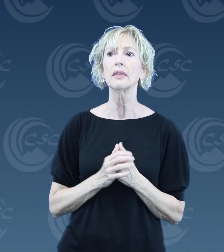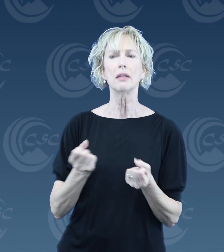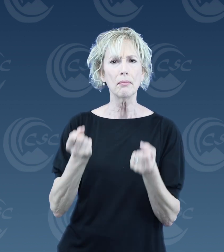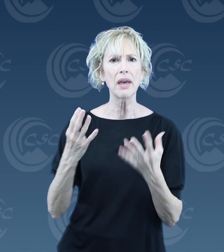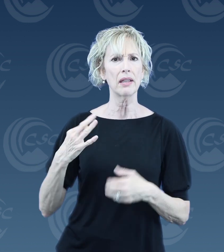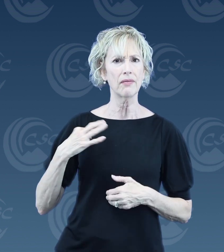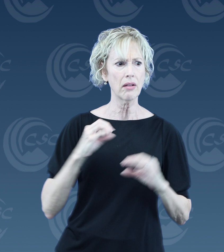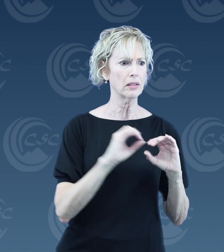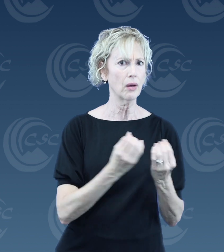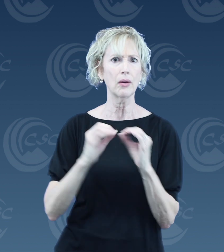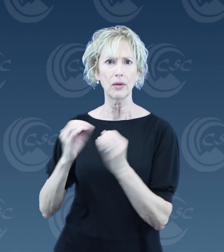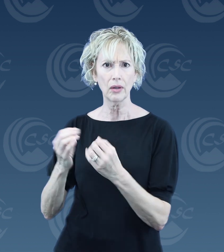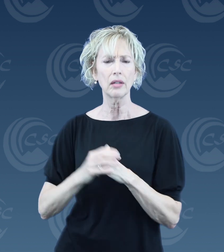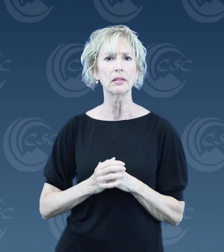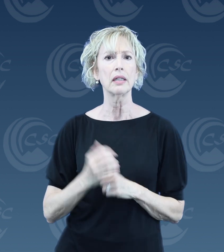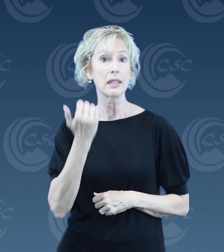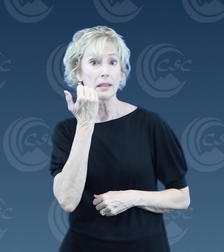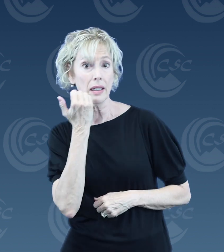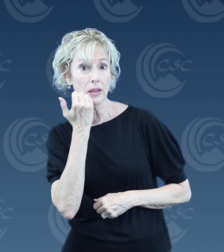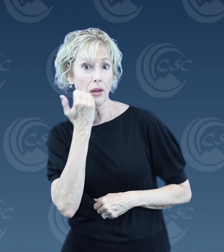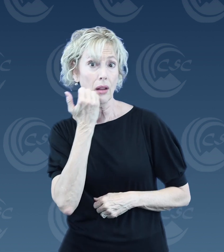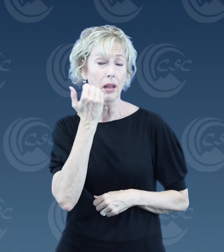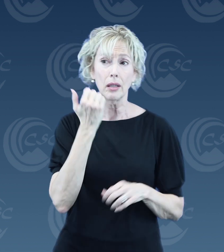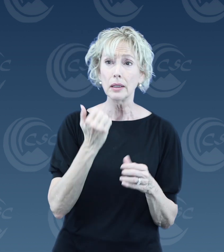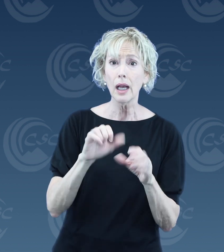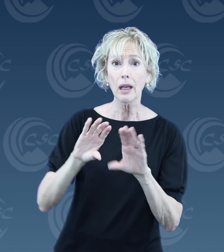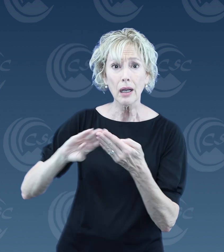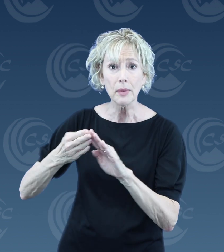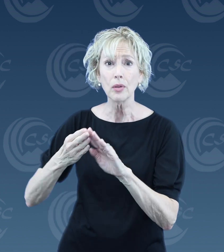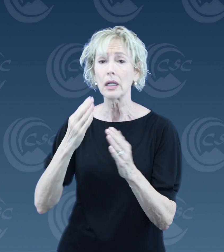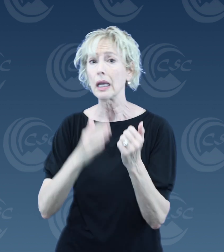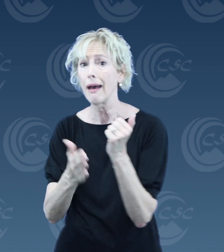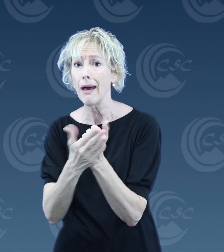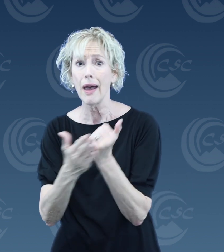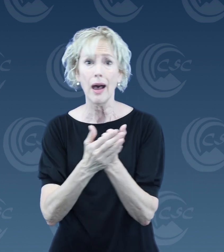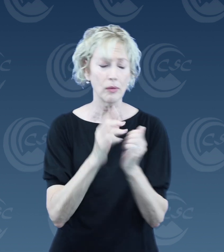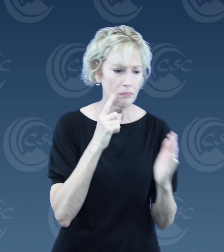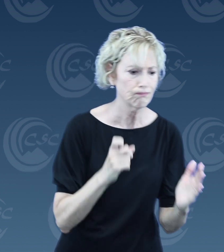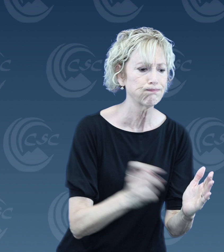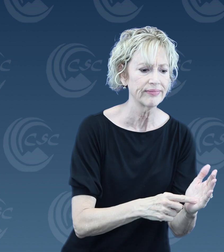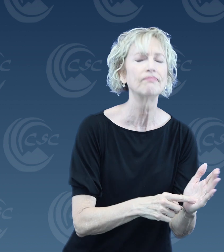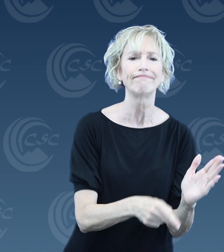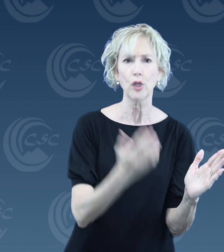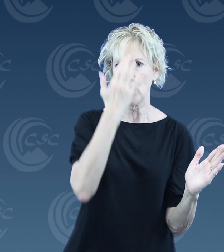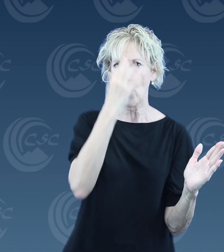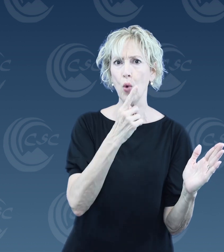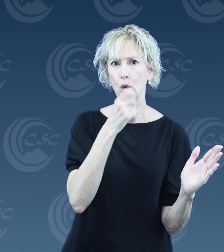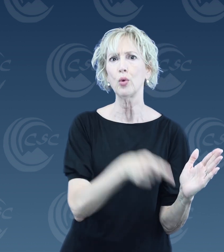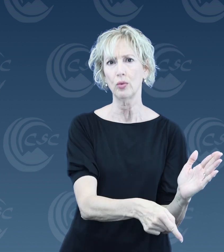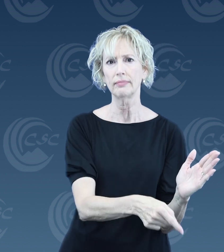volunteer organizations like the dental community across our state who can help identify the tragic remains of our lost loved